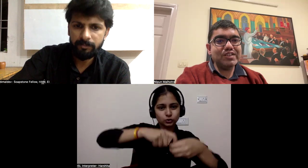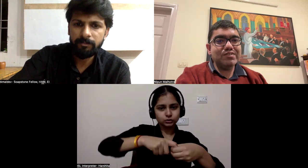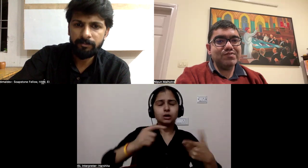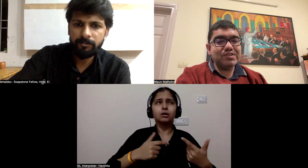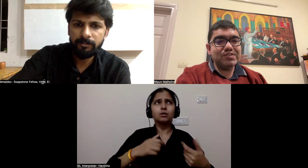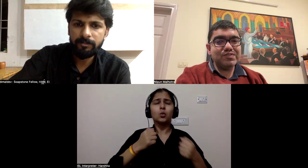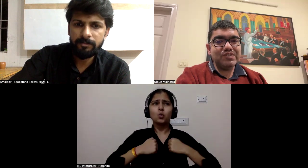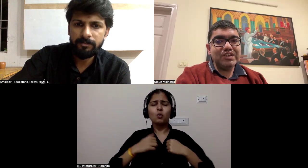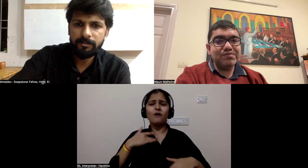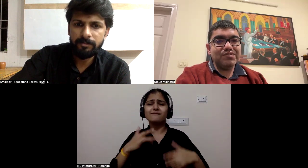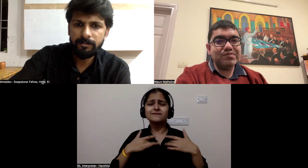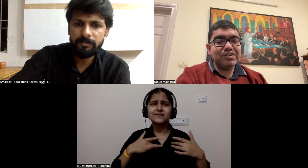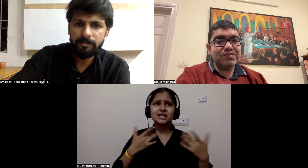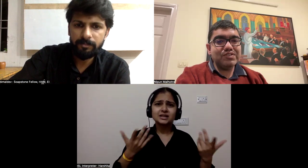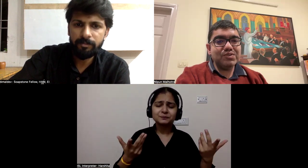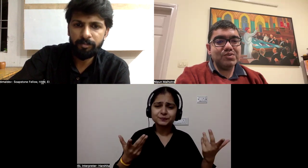was feeling